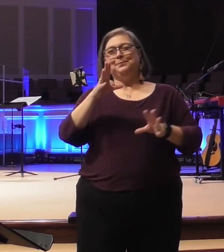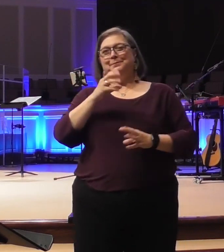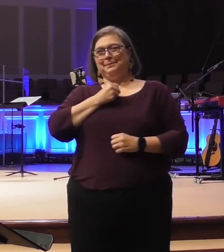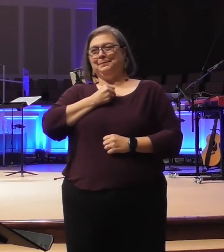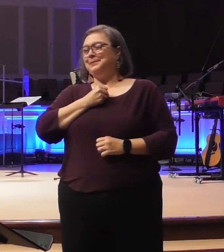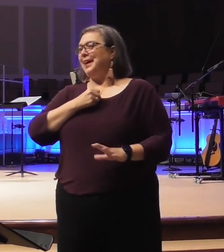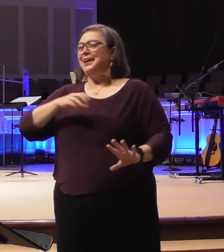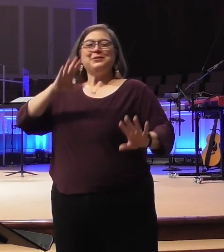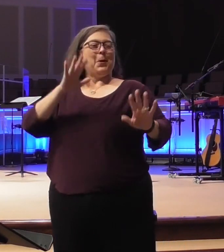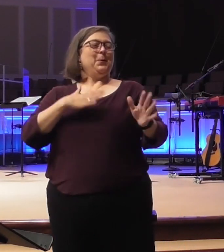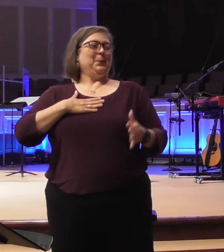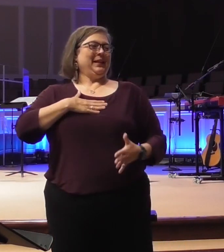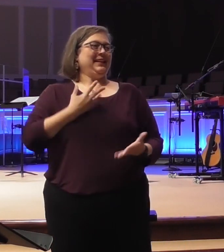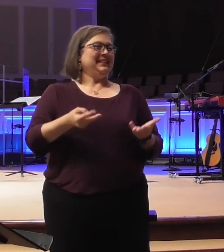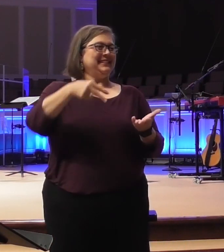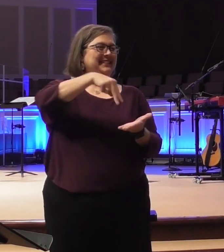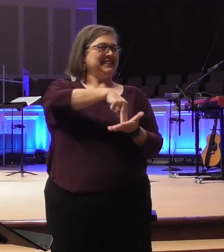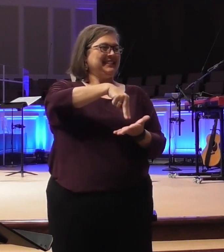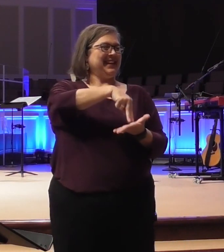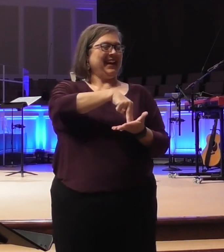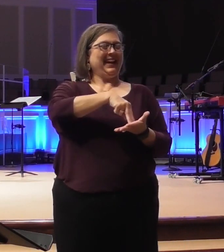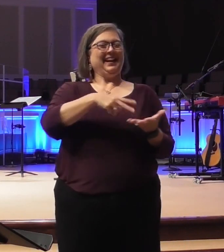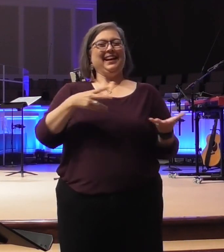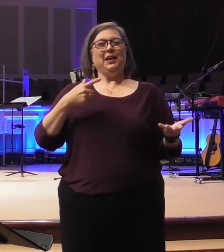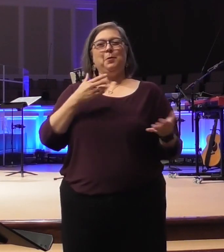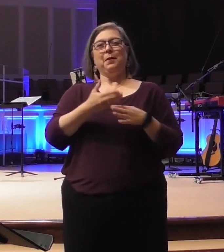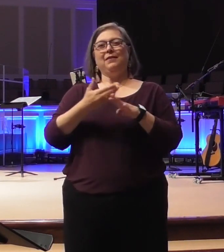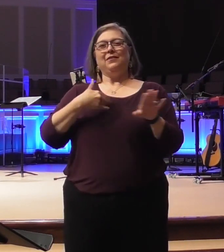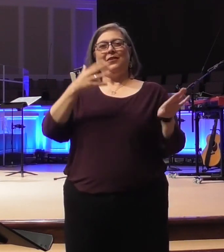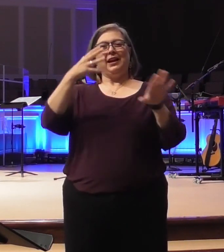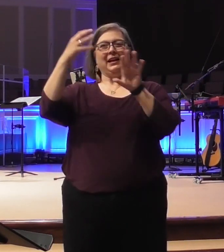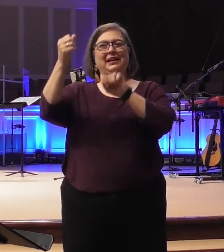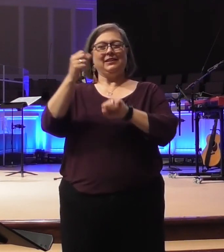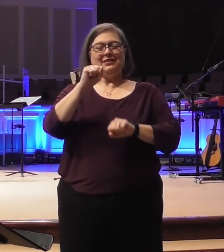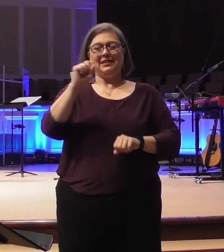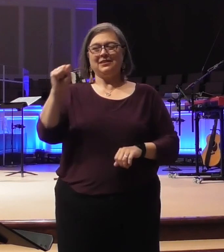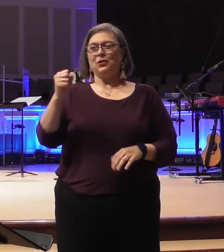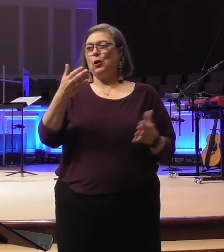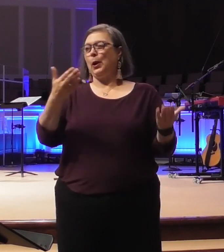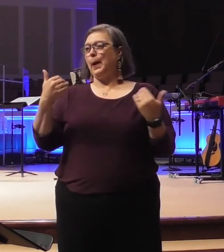would you please stand? Before you head on to Sunday school, come by and just